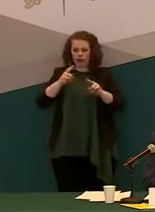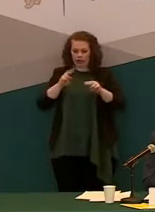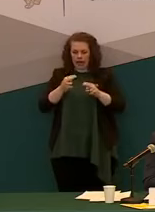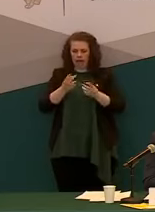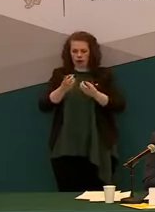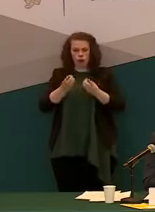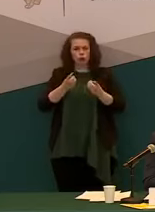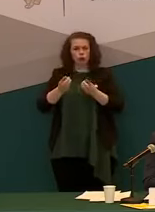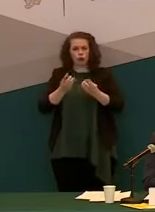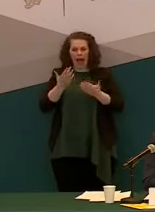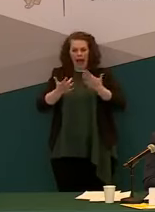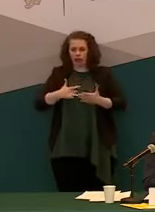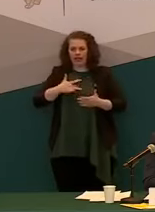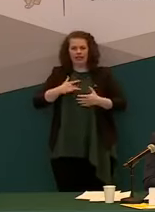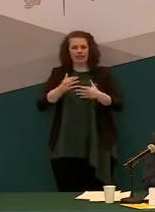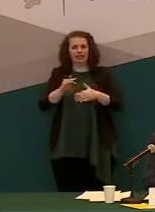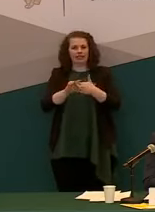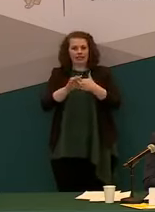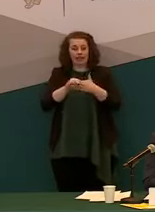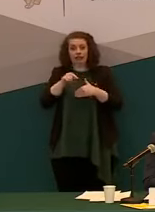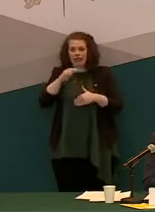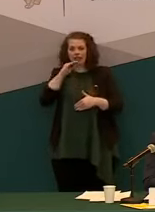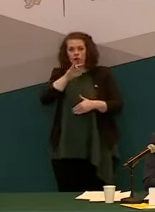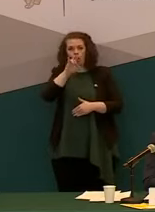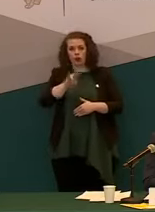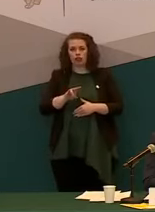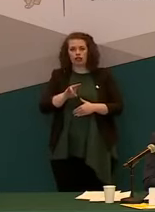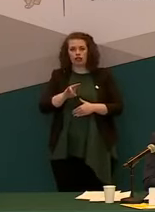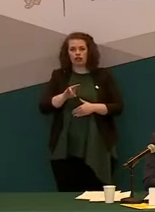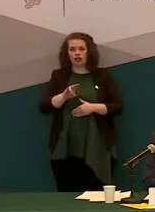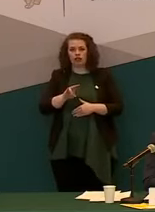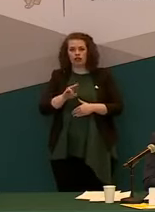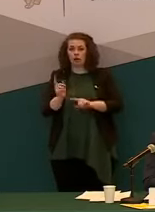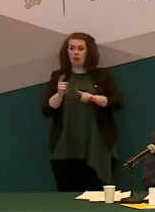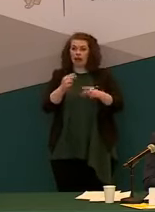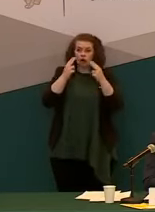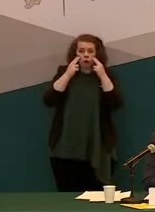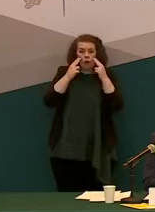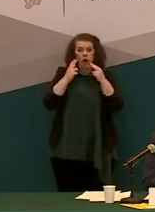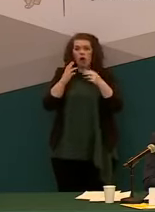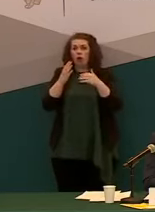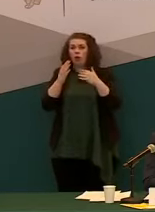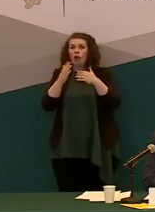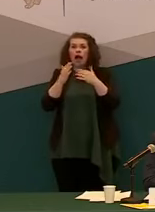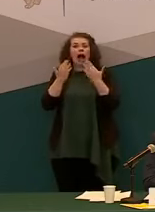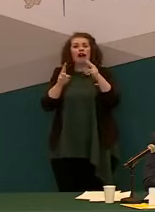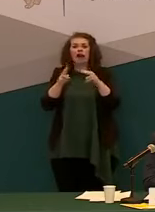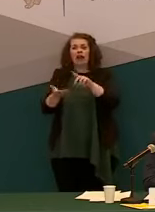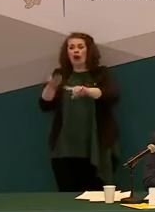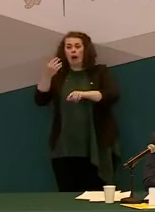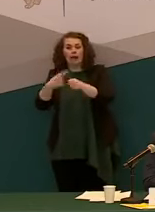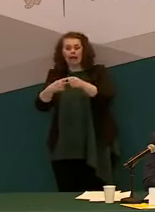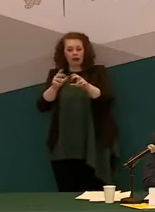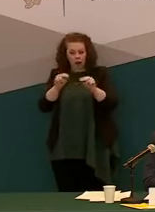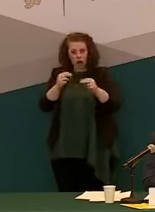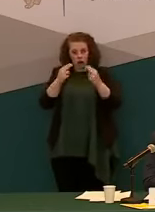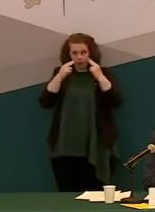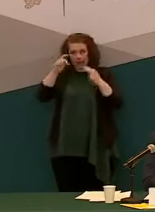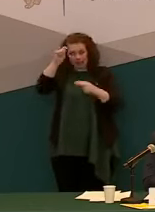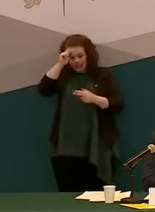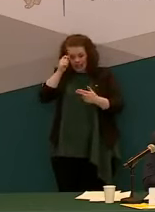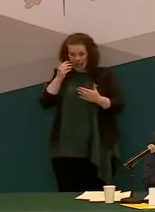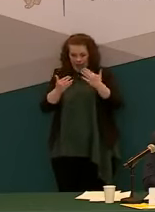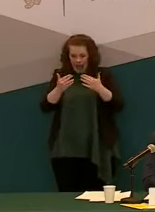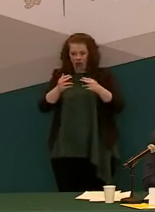of living safely. So the important thing is to interrupt the pathway of transmission from person